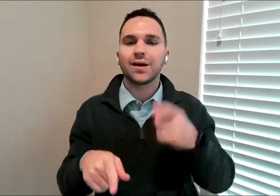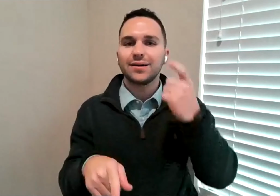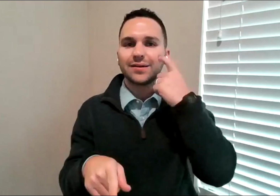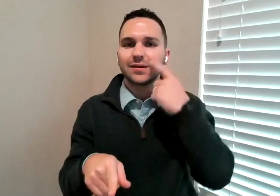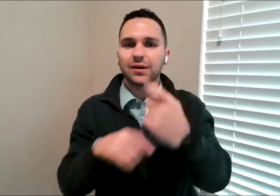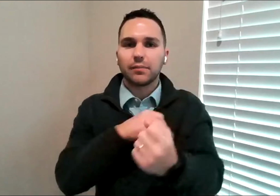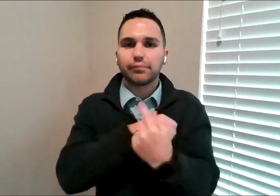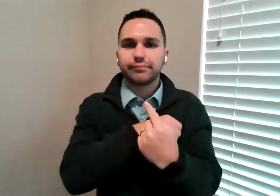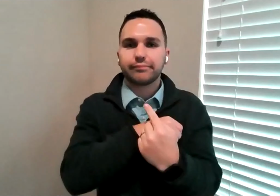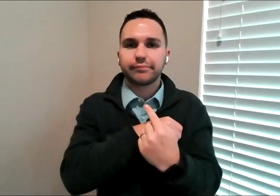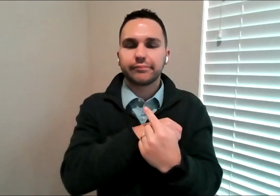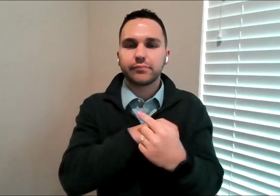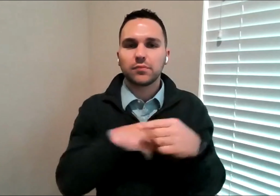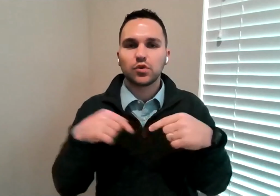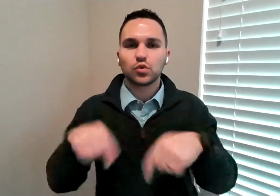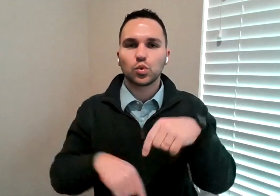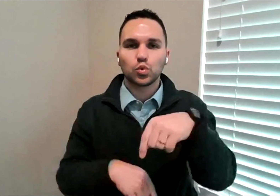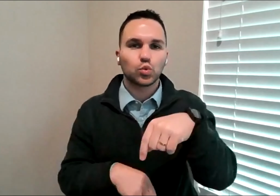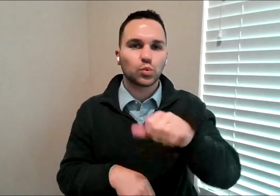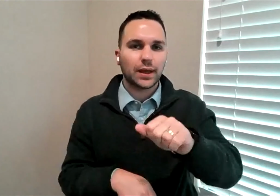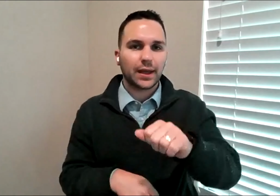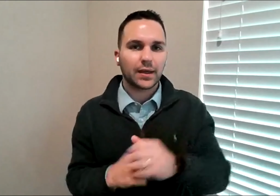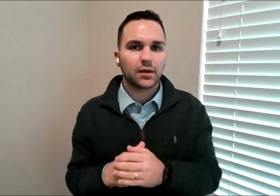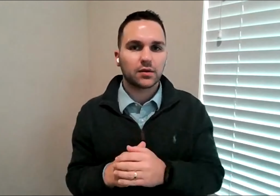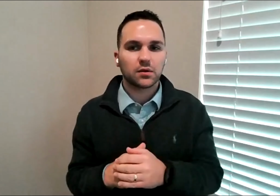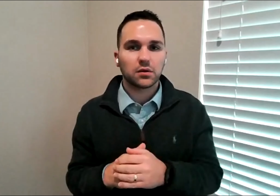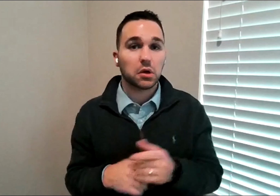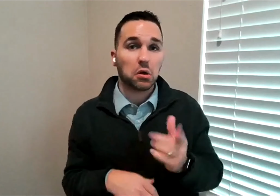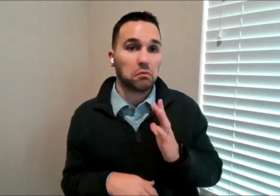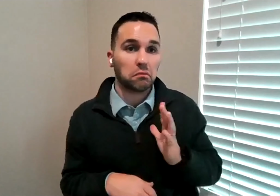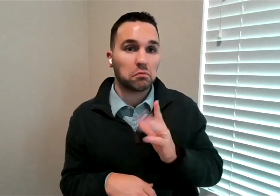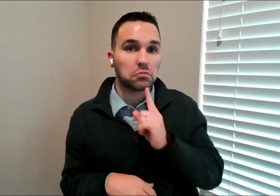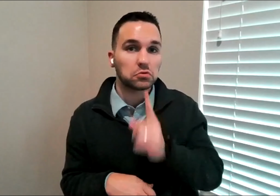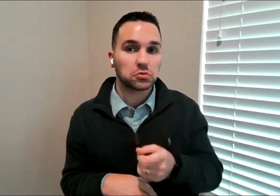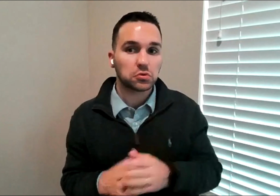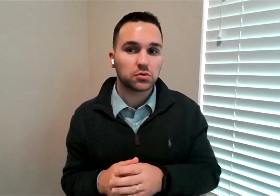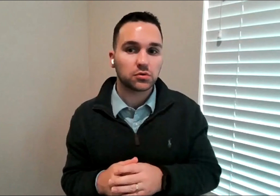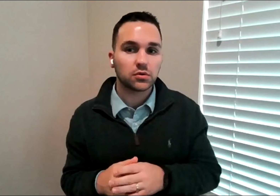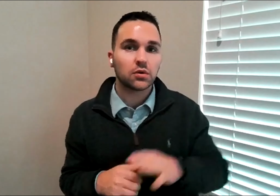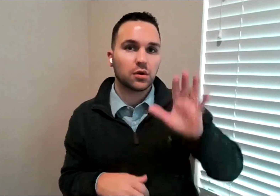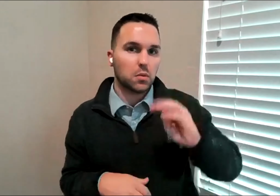the Q&A. Yeah. Okay. Morgan All right. Metlock again,